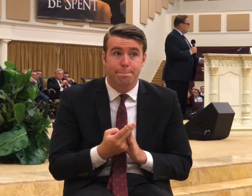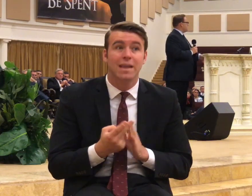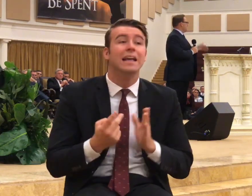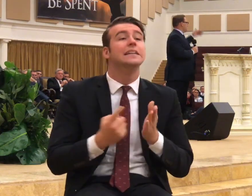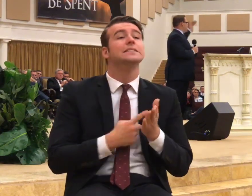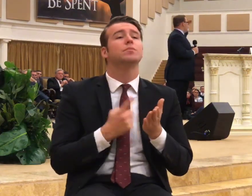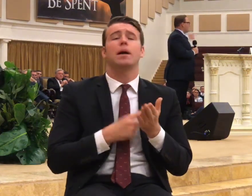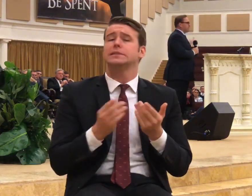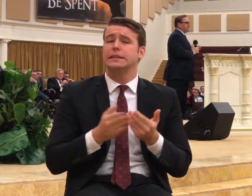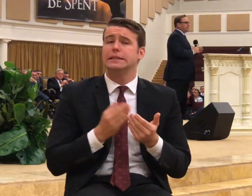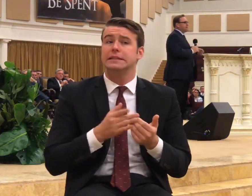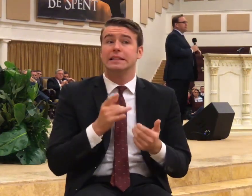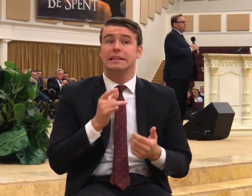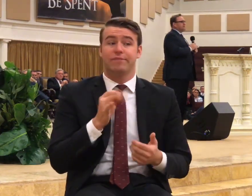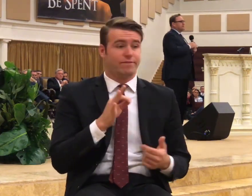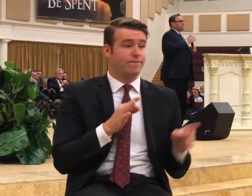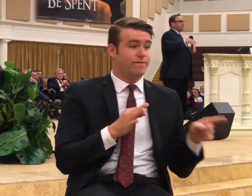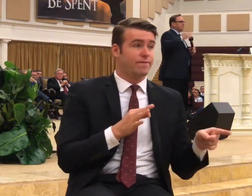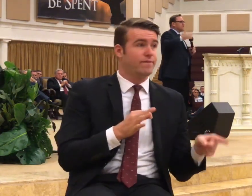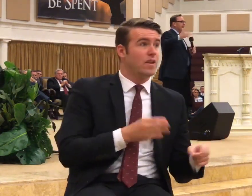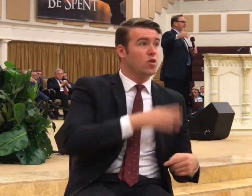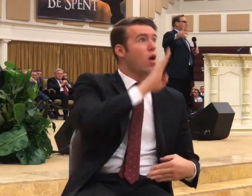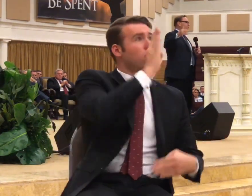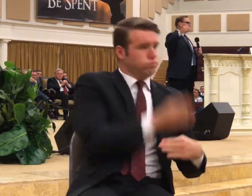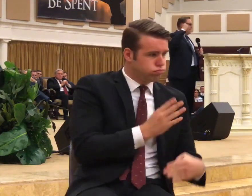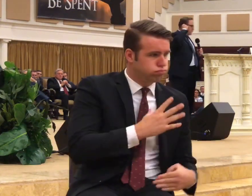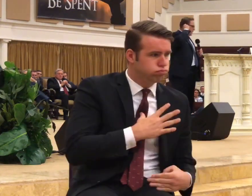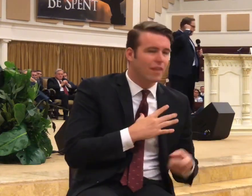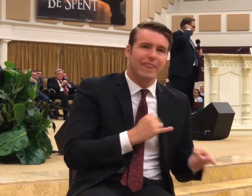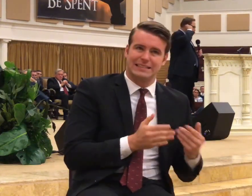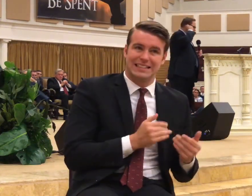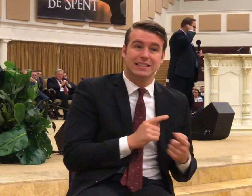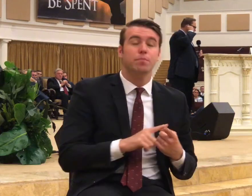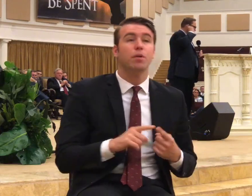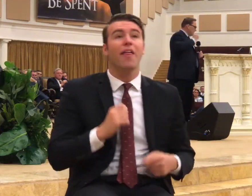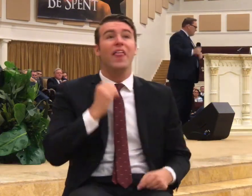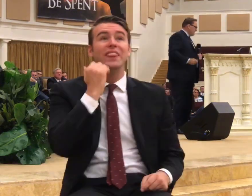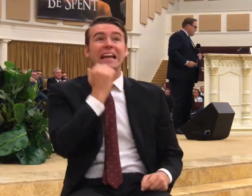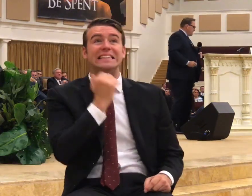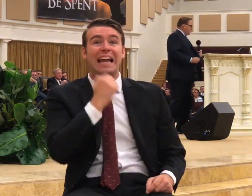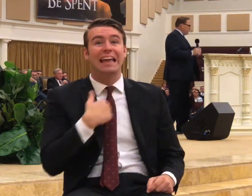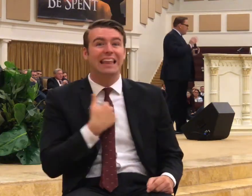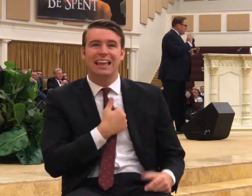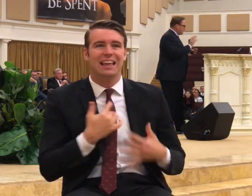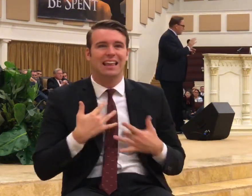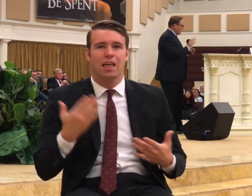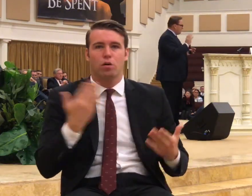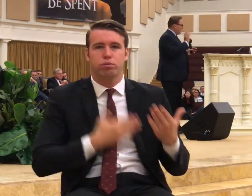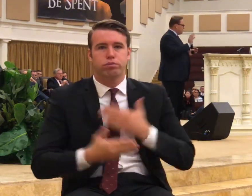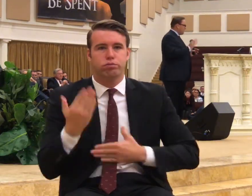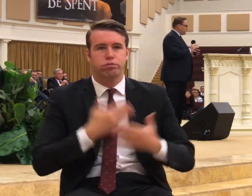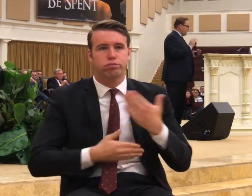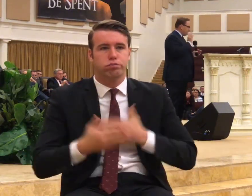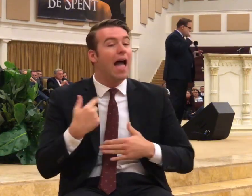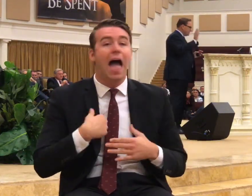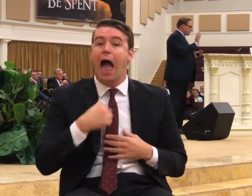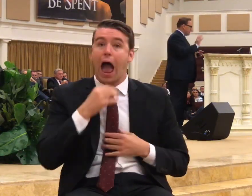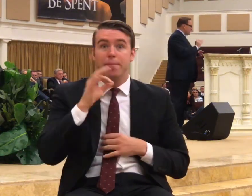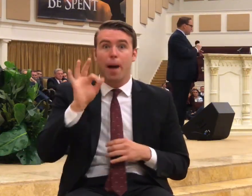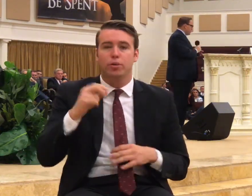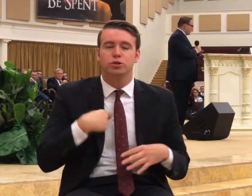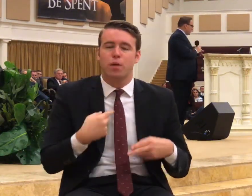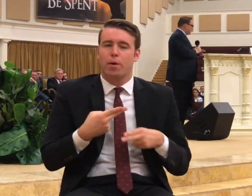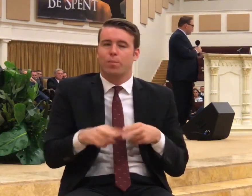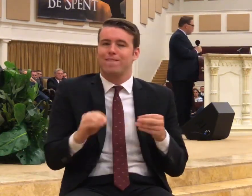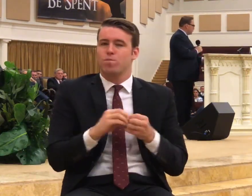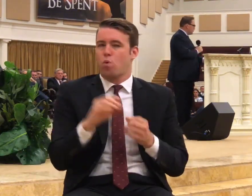Sometimes it's easier when it's interrupting, but it's those daily ones that we often overlook. I'm going to give you these quickly. I'm not going to preach about them. I'm just